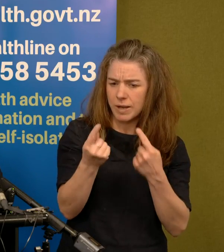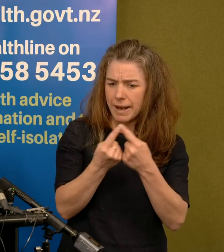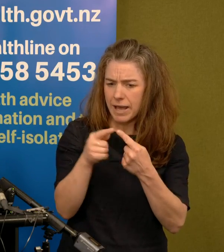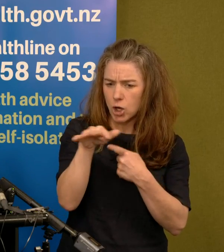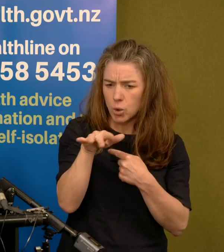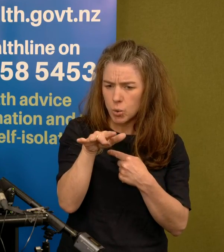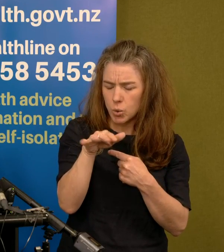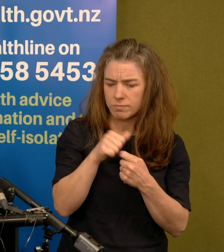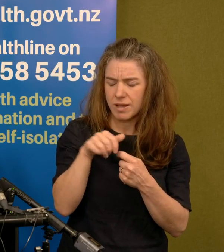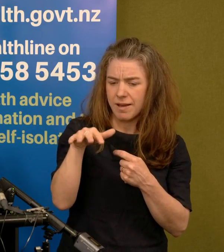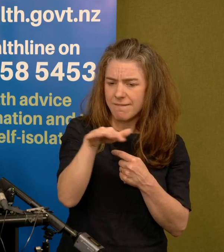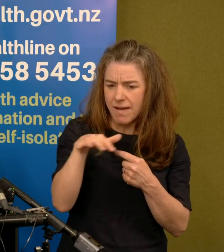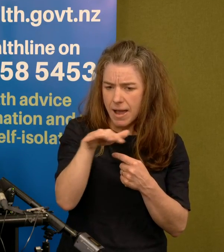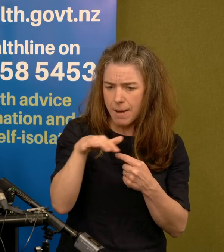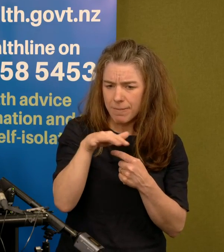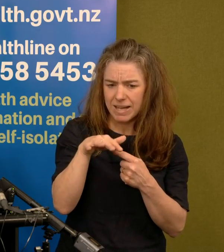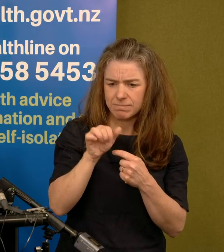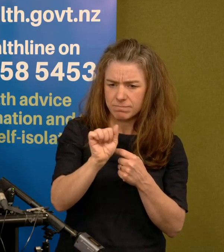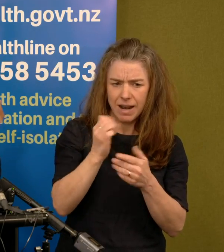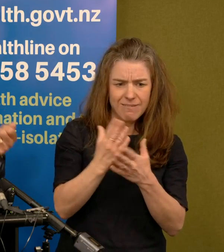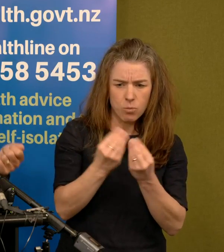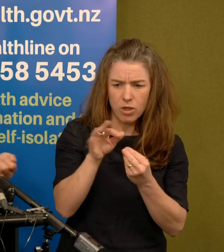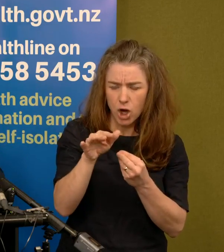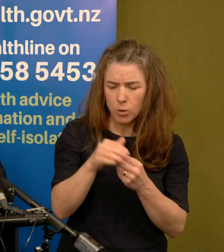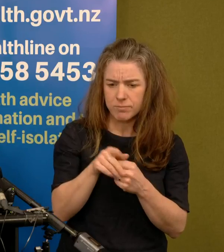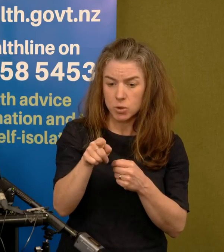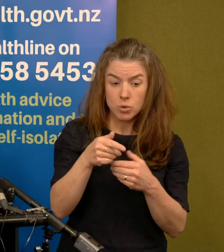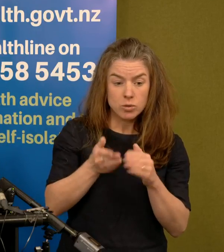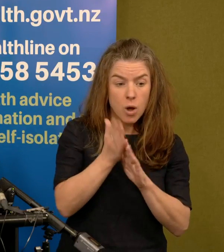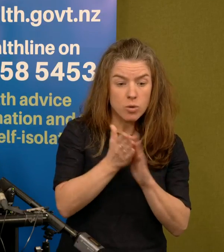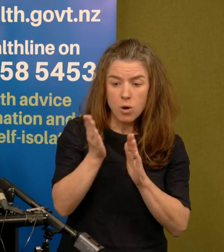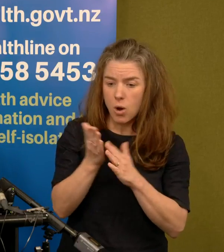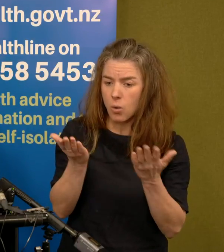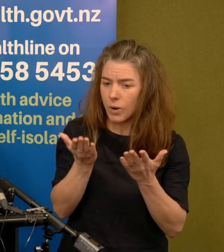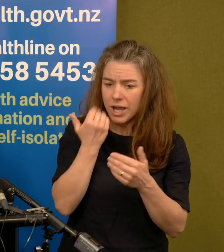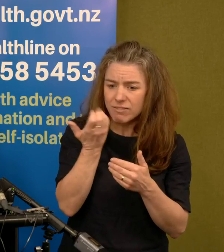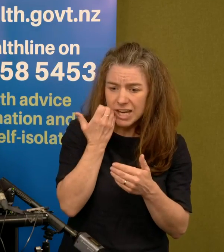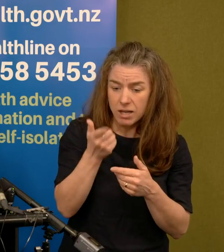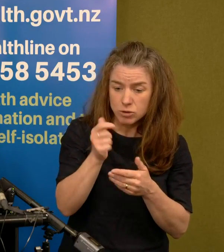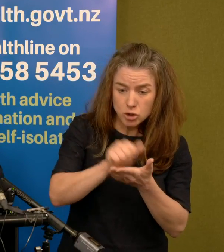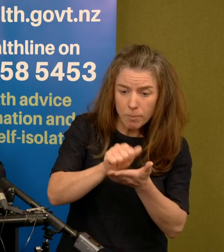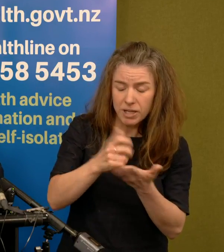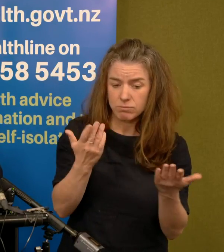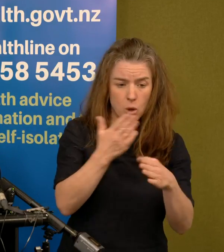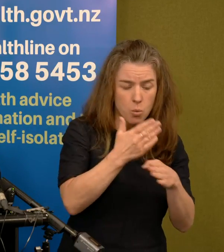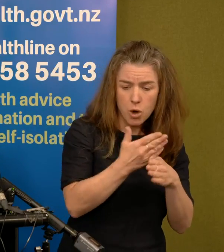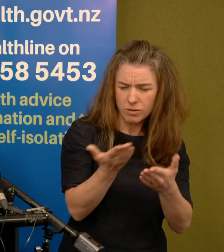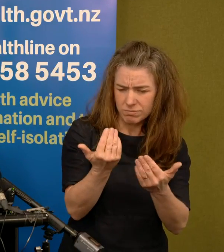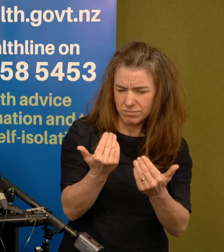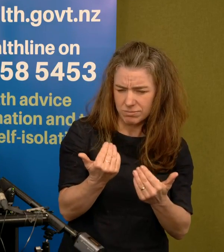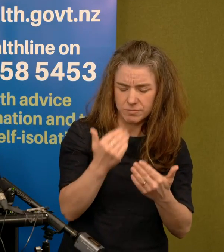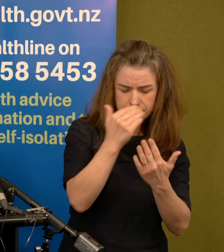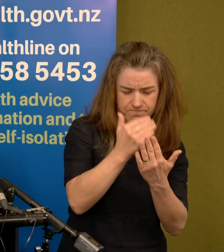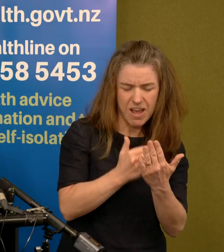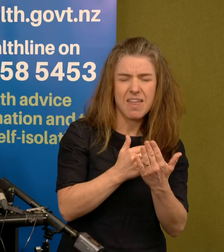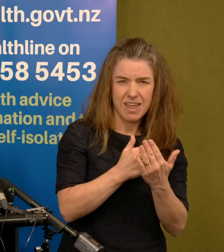contacts, where they have been on a day-to-day basis, whether they might have been out shopping or at work or whatever, and then they make an